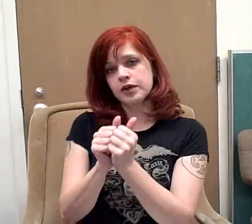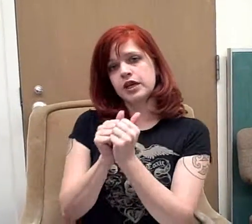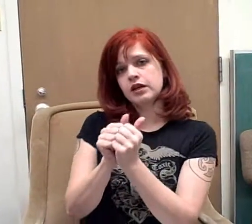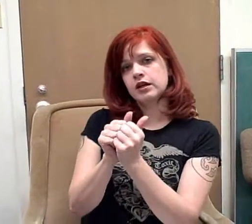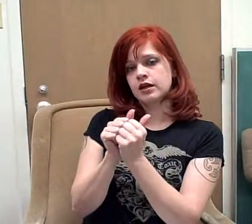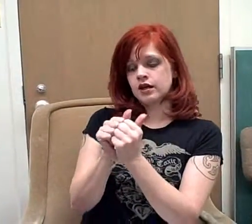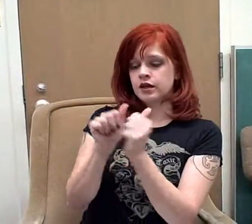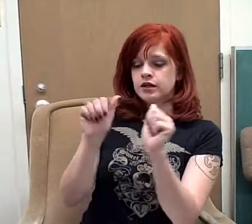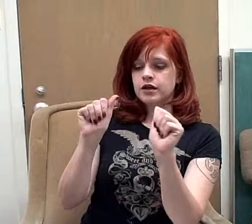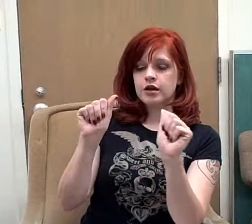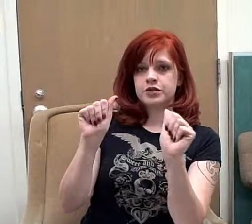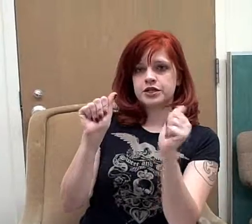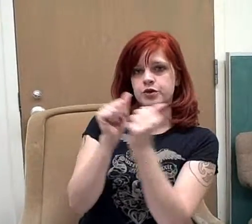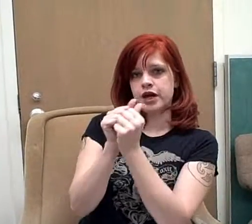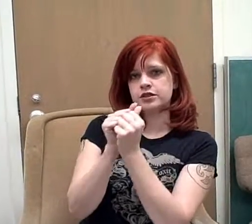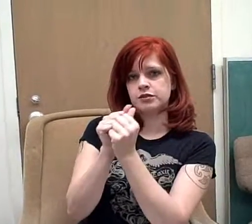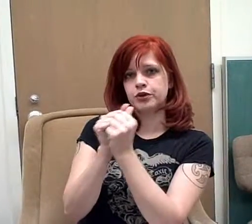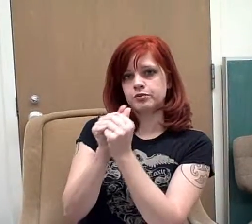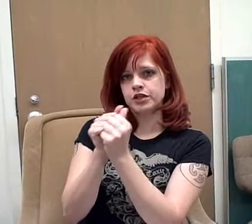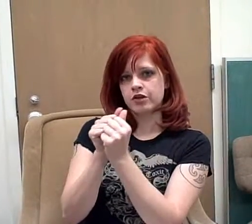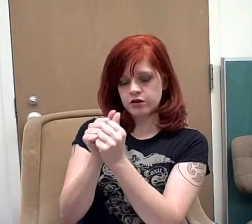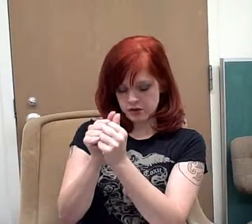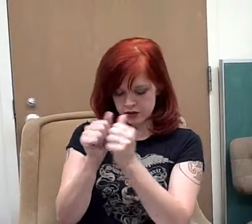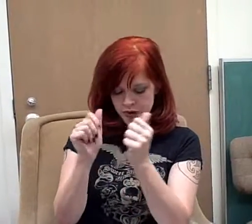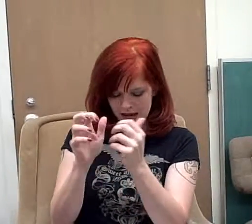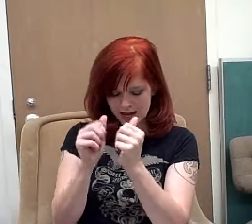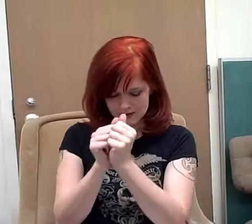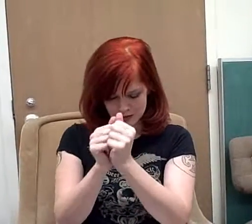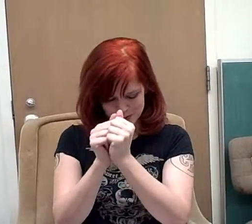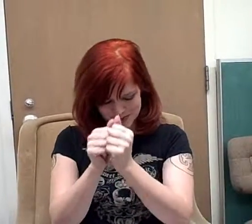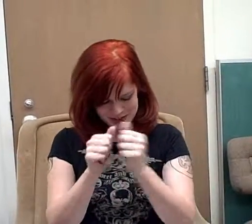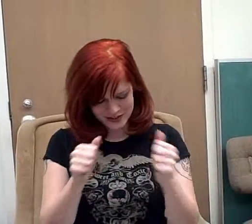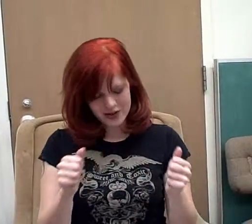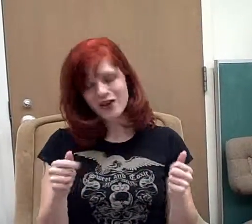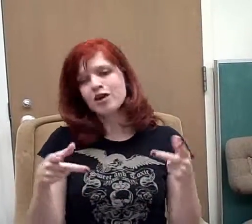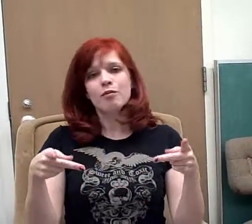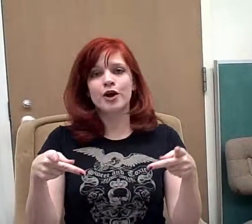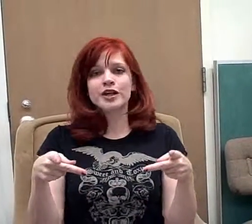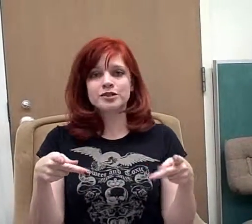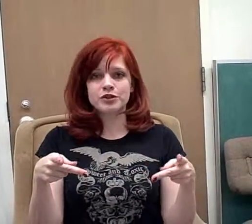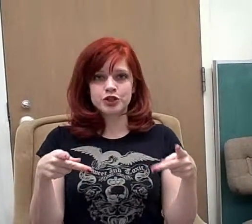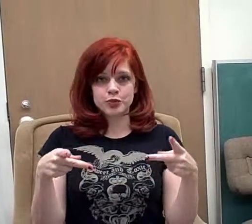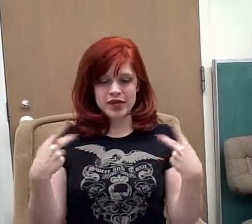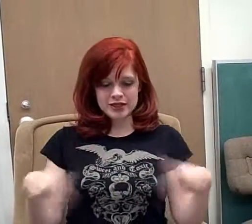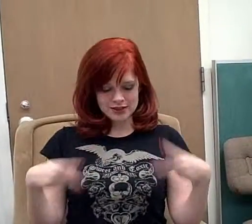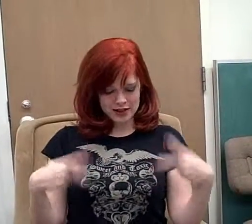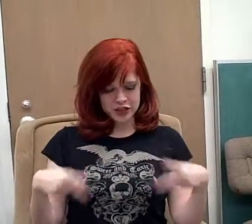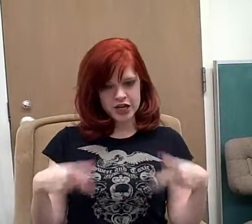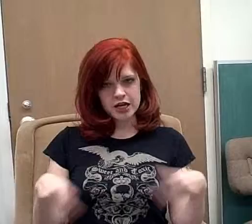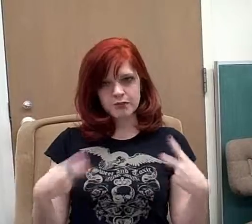Accompany, take 2 A hands and put them together. 2 A hands, put them together. Party is with 2 P's and they shake,